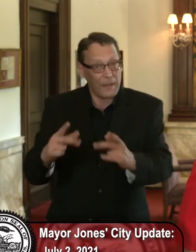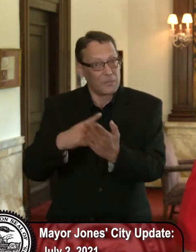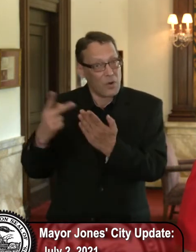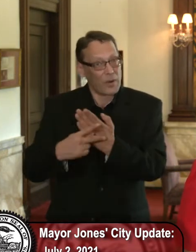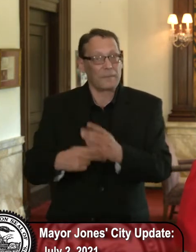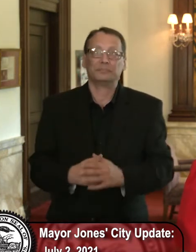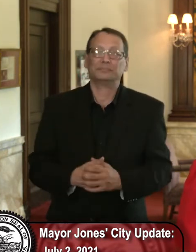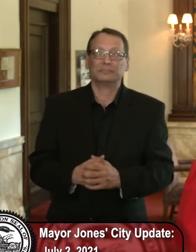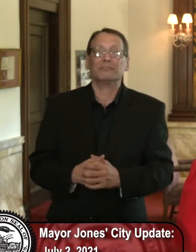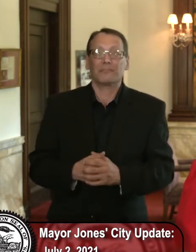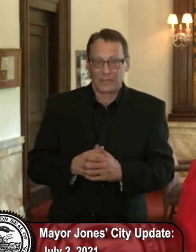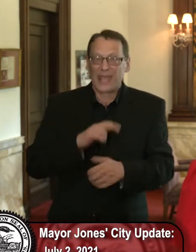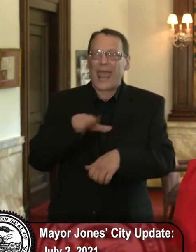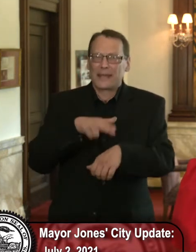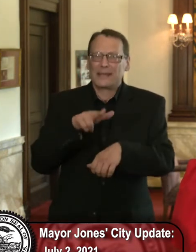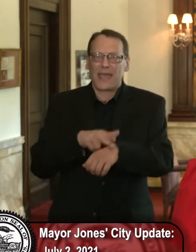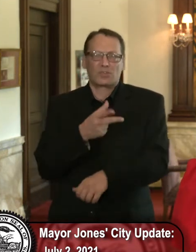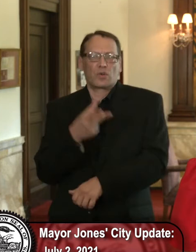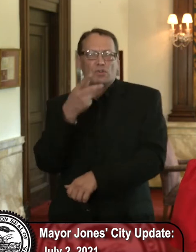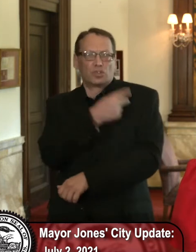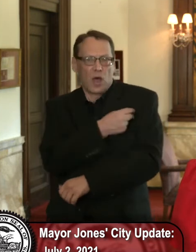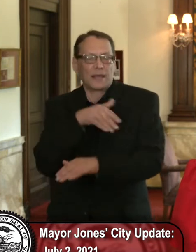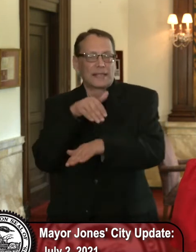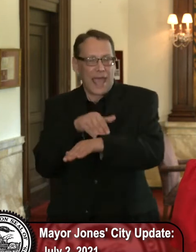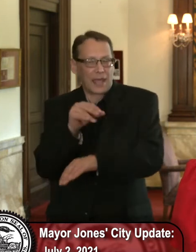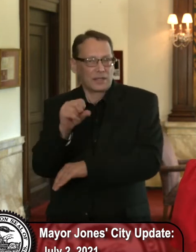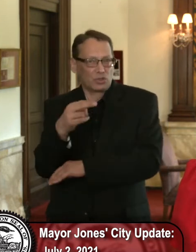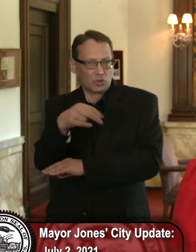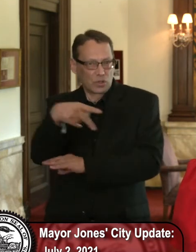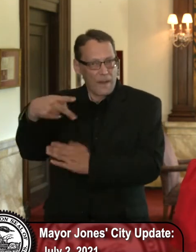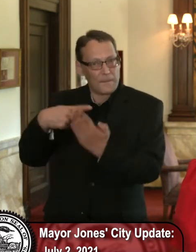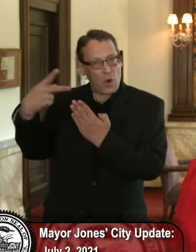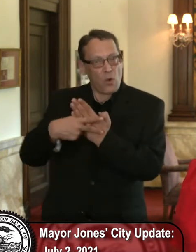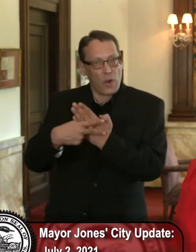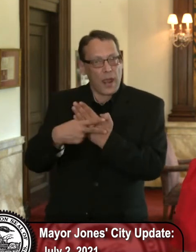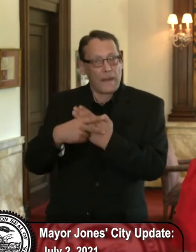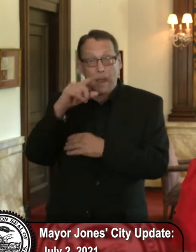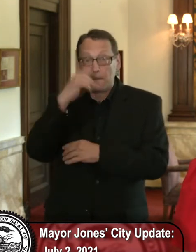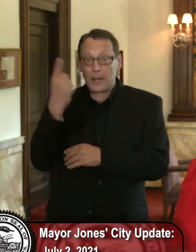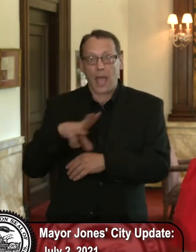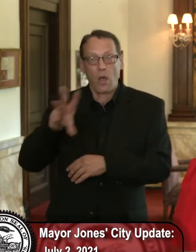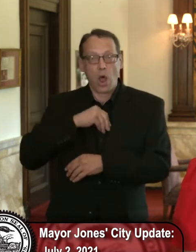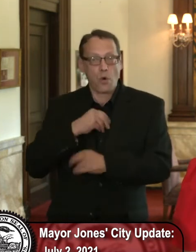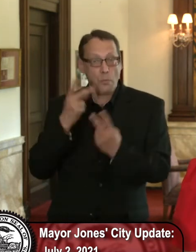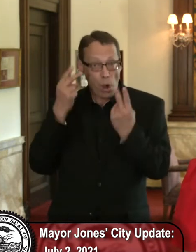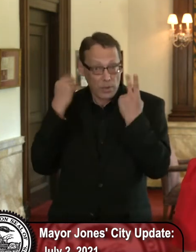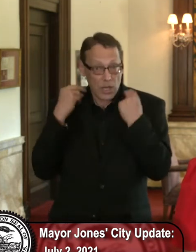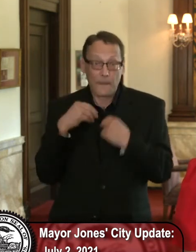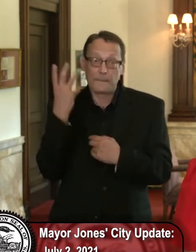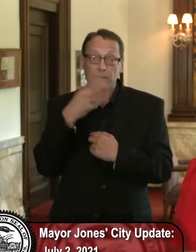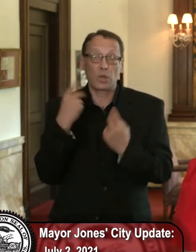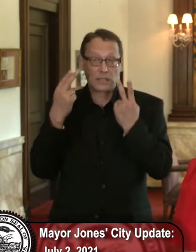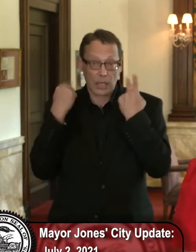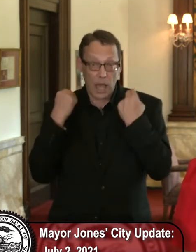city's participation in the National Shots at the Shop program, which offers grants to Black-owned barbershops and beauty salons